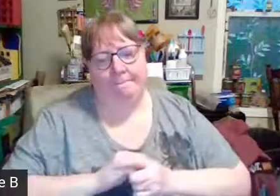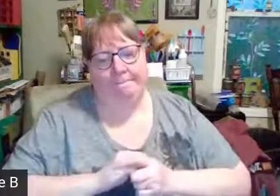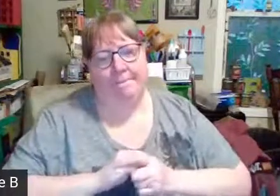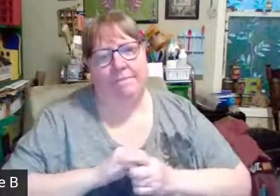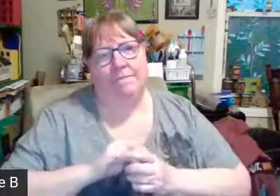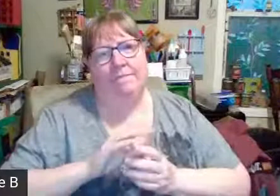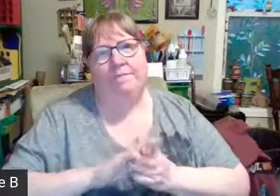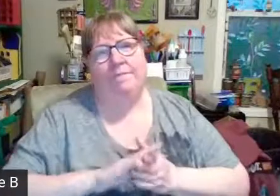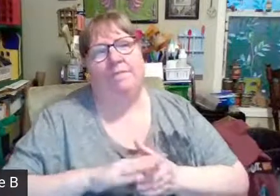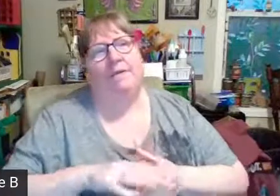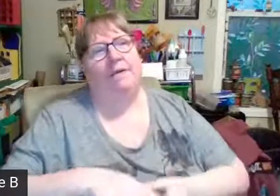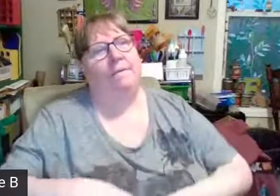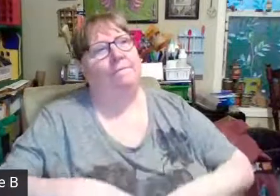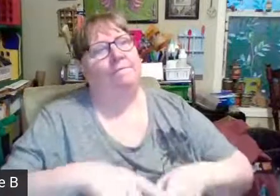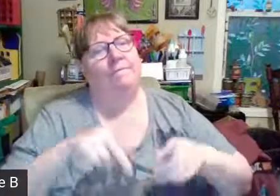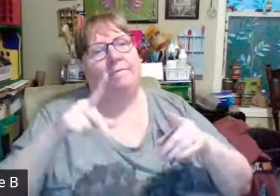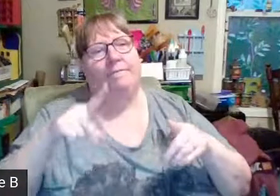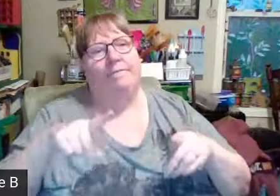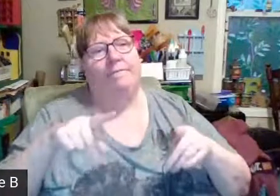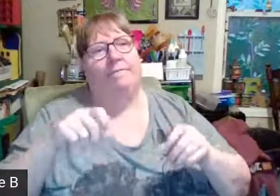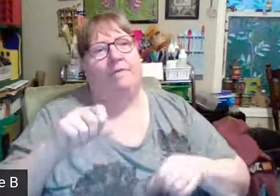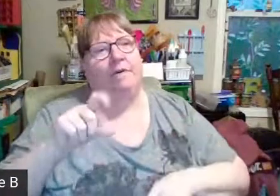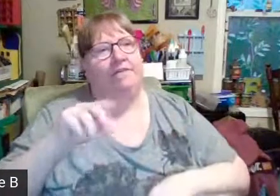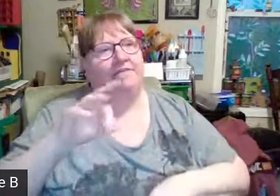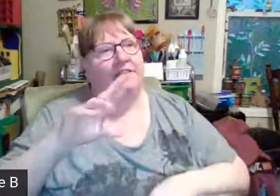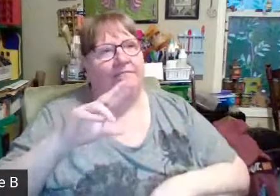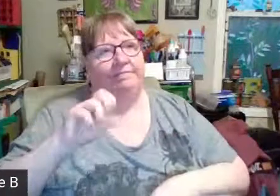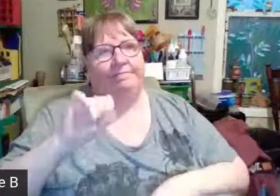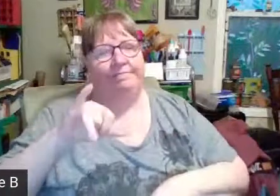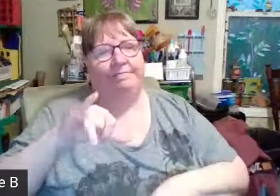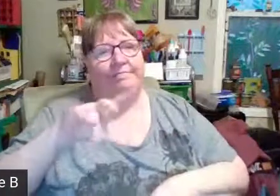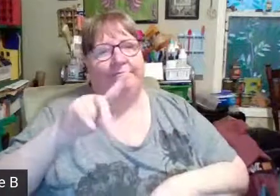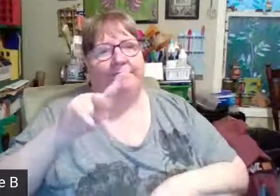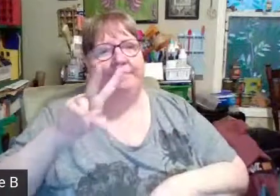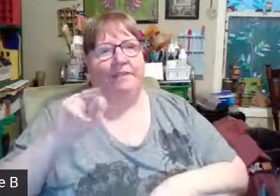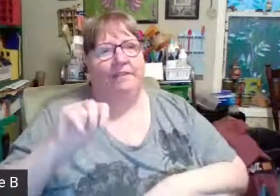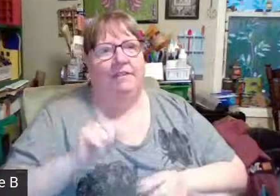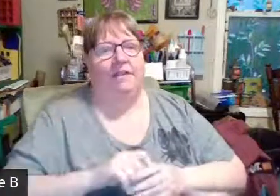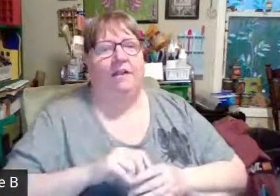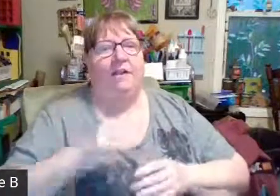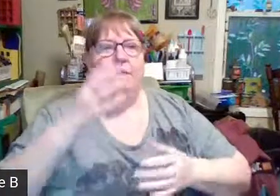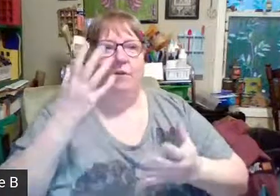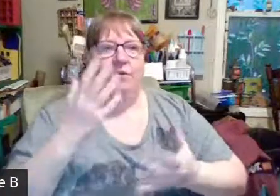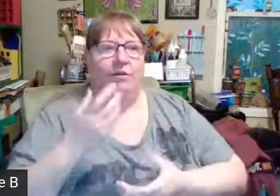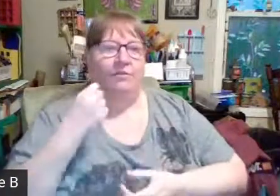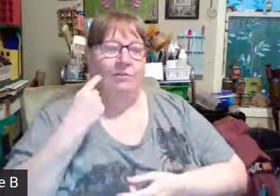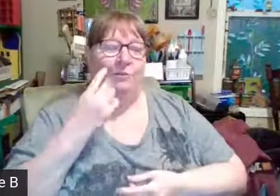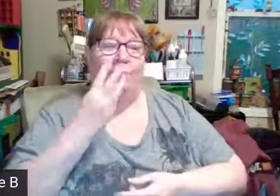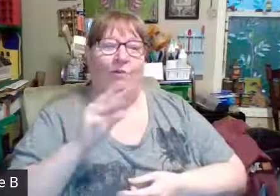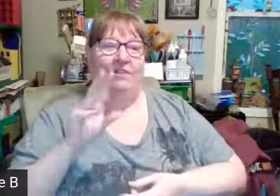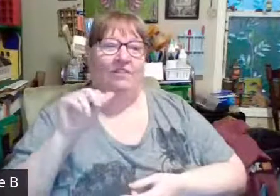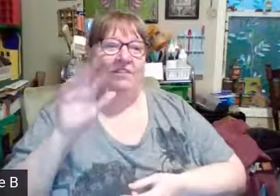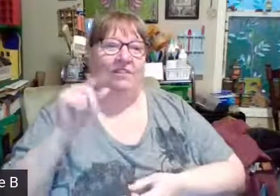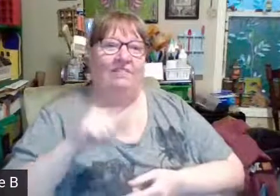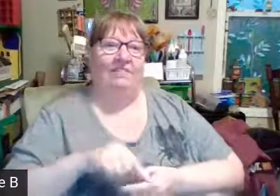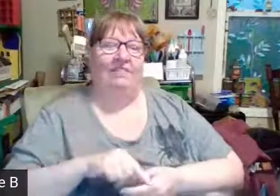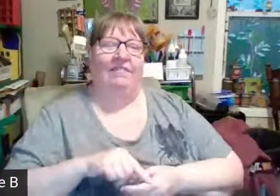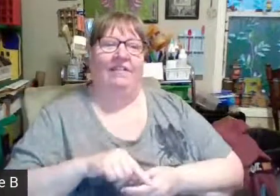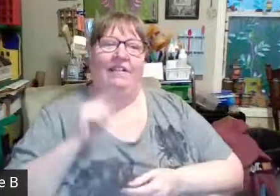in privacy. And that's why we use wish codes, is so people don't know who you are. It's up to you if you want to go out and say, hey, I'm a heartist. But the